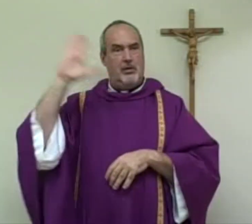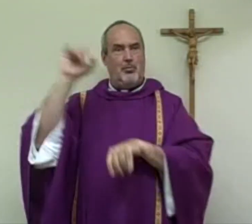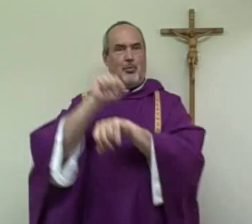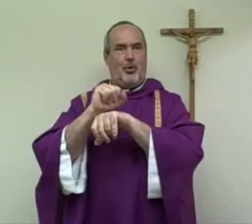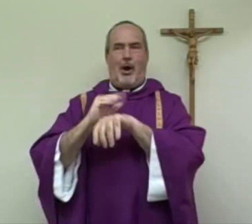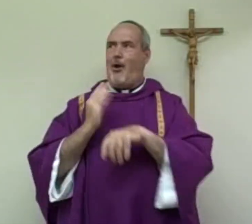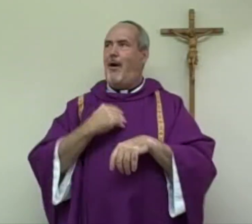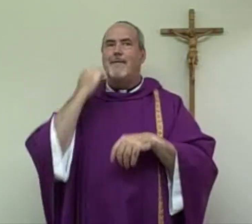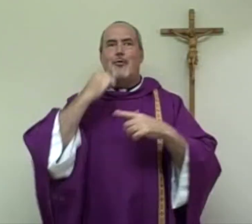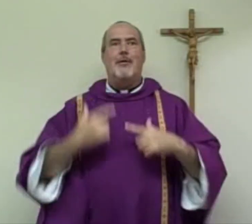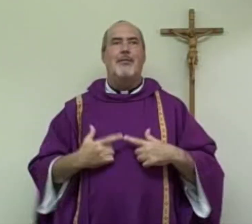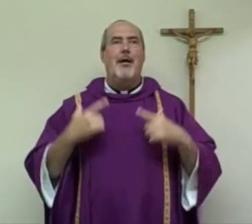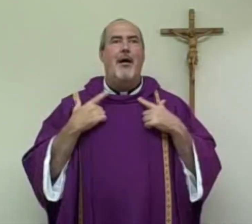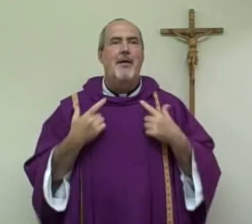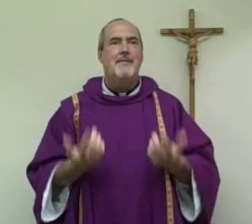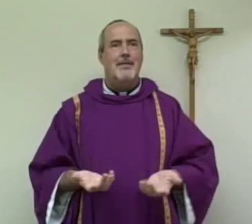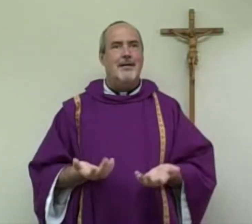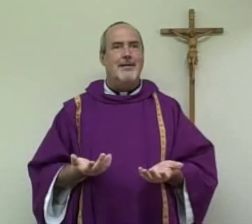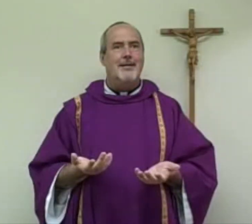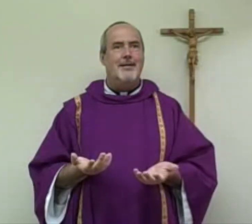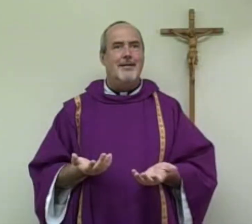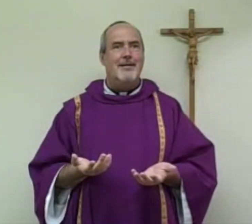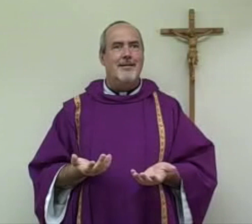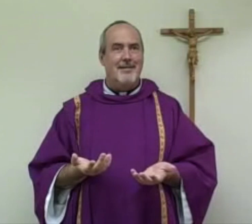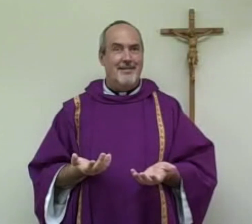sometimes don't see God's work in our everyday life.